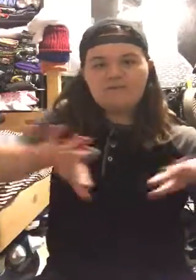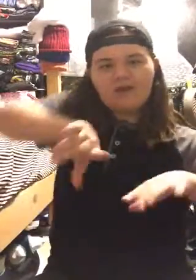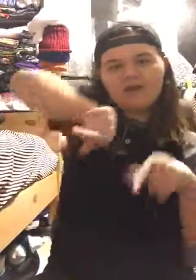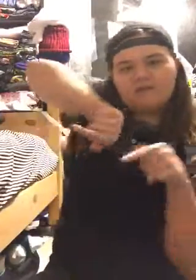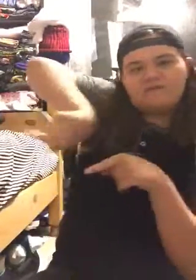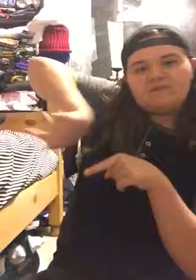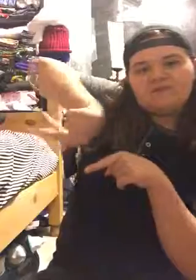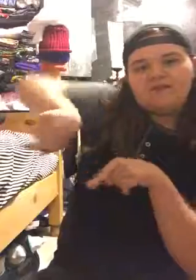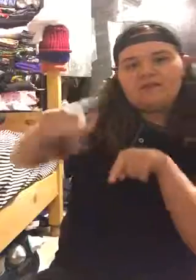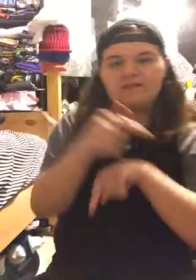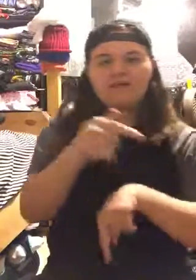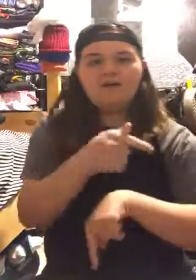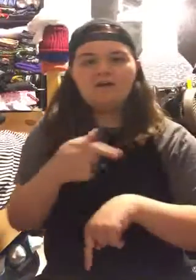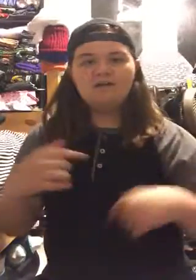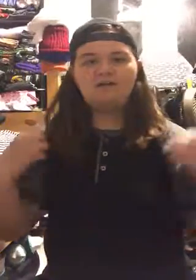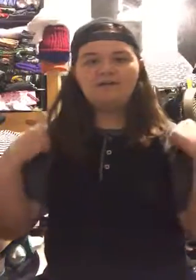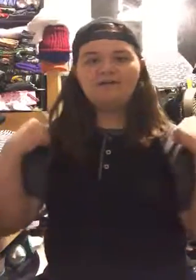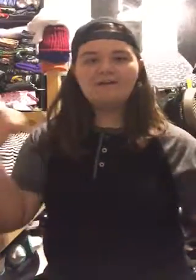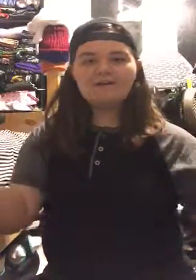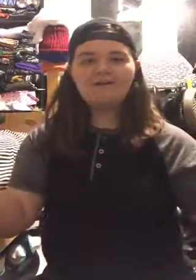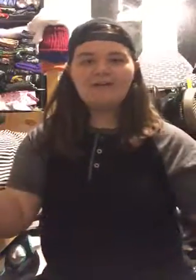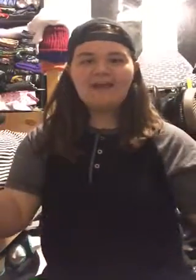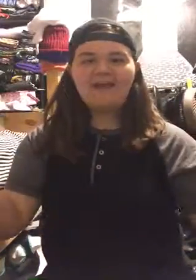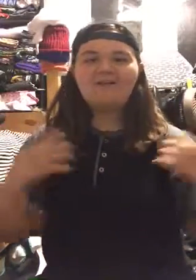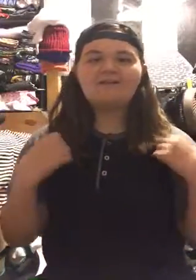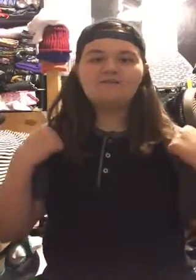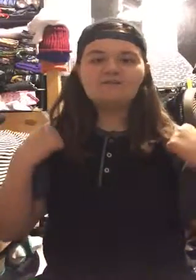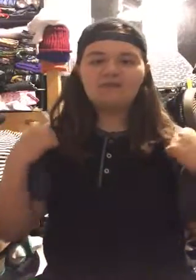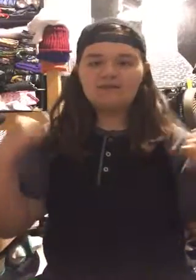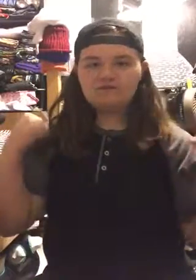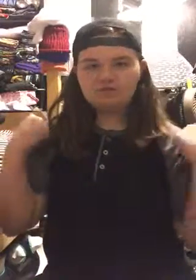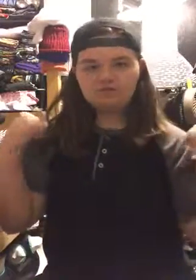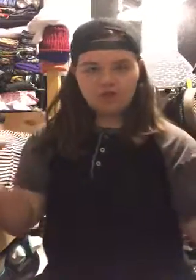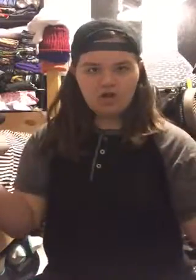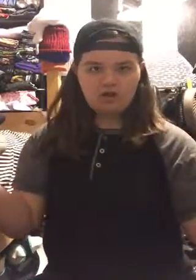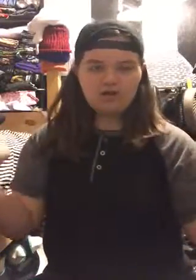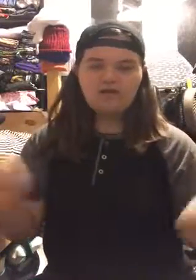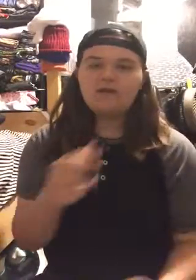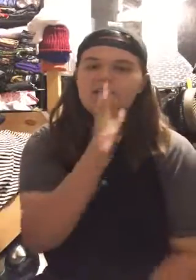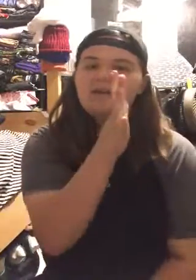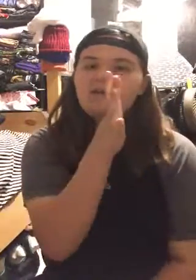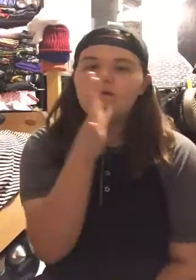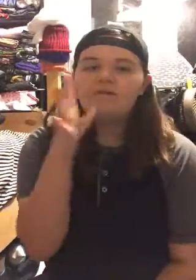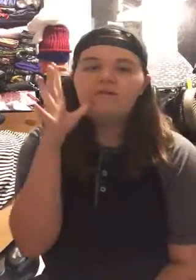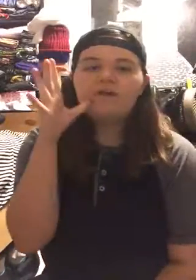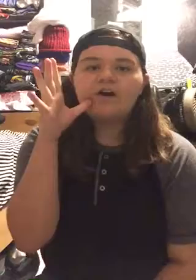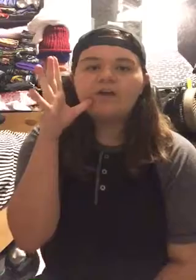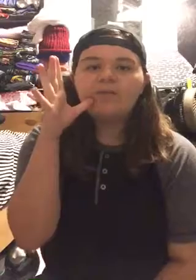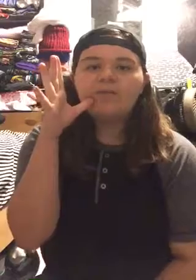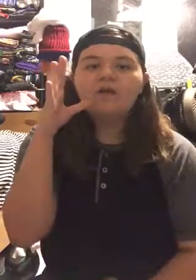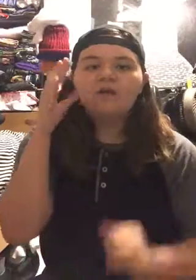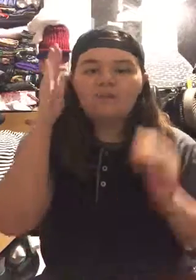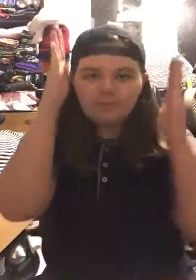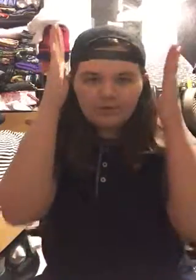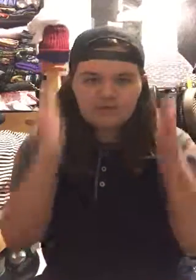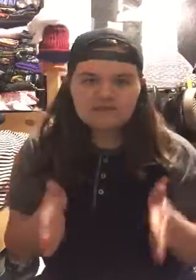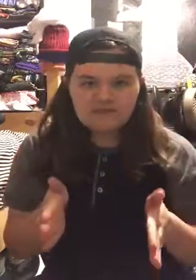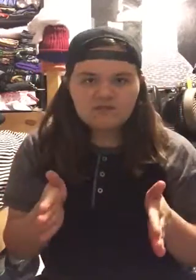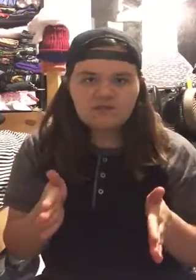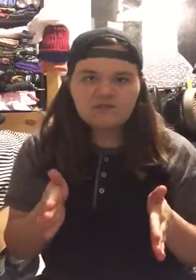my arms here coming out. It's like strong, and then farm person.